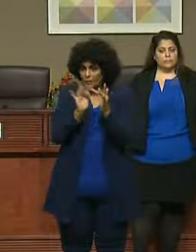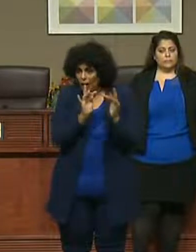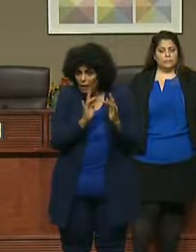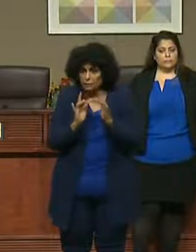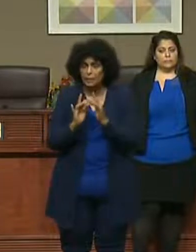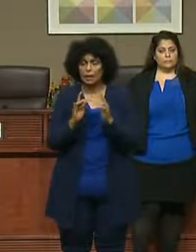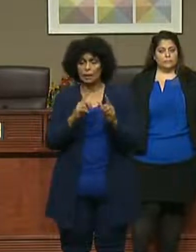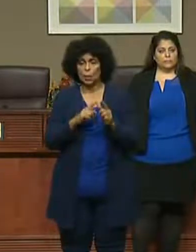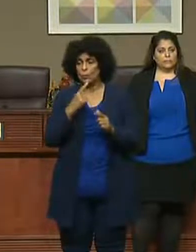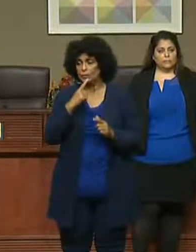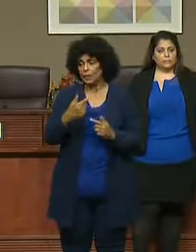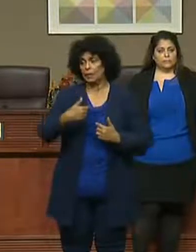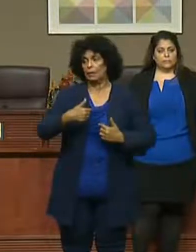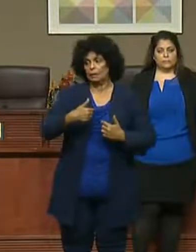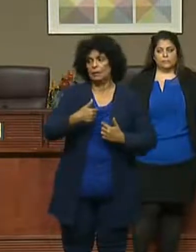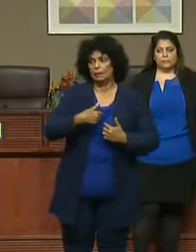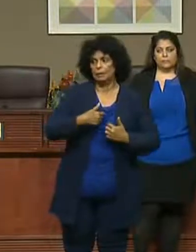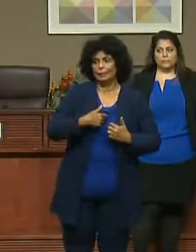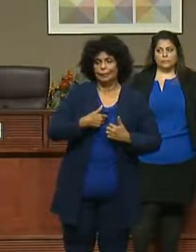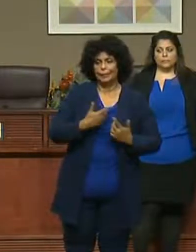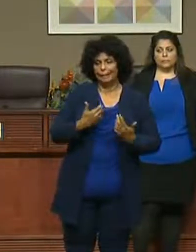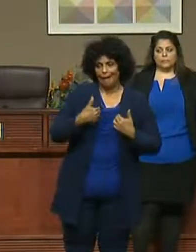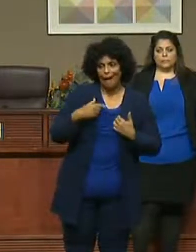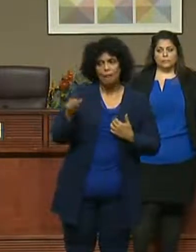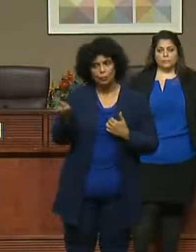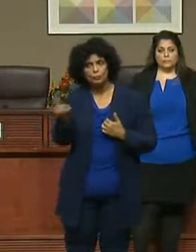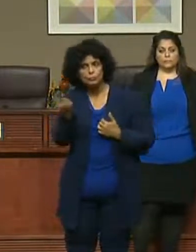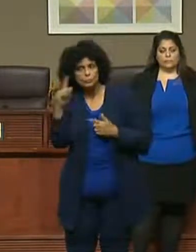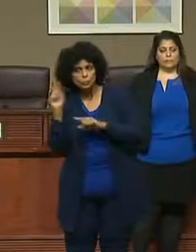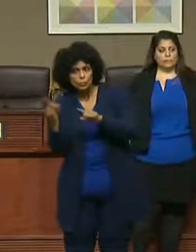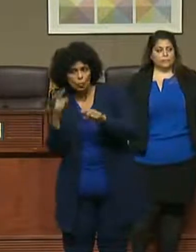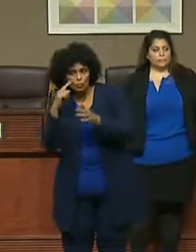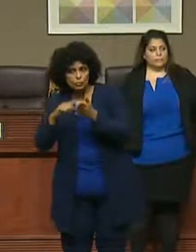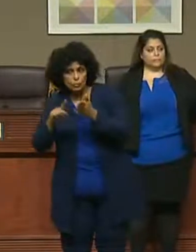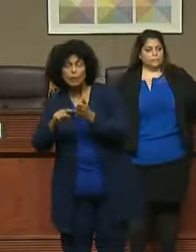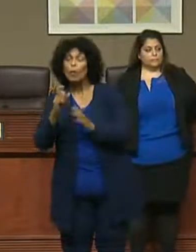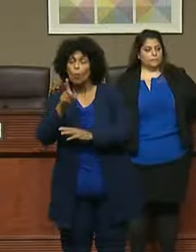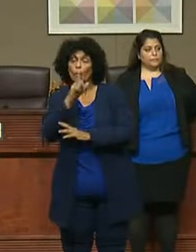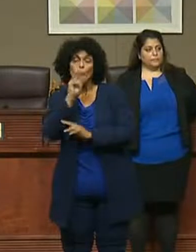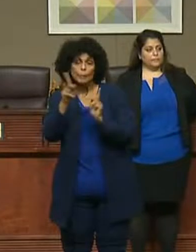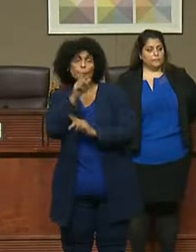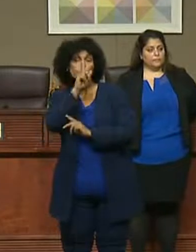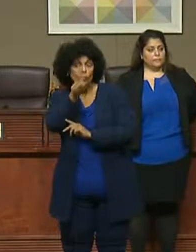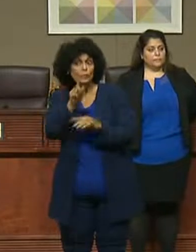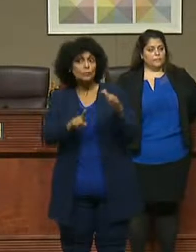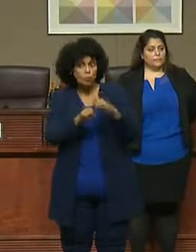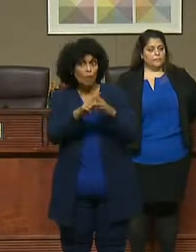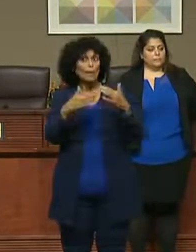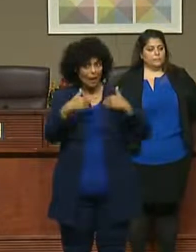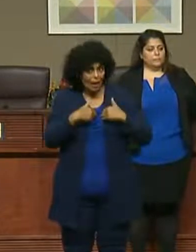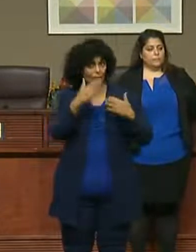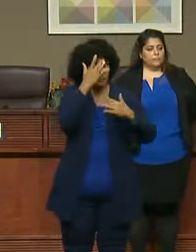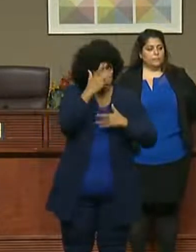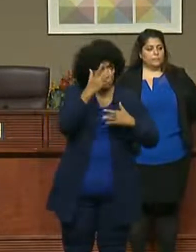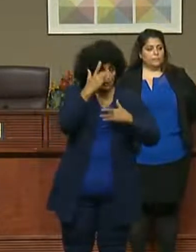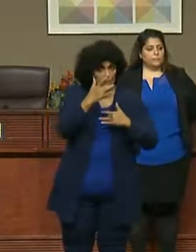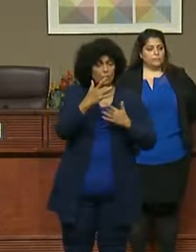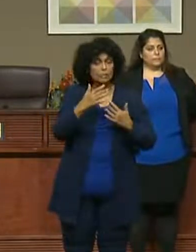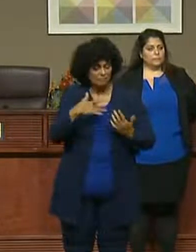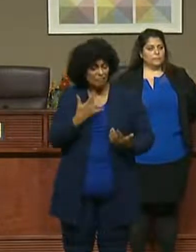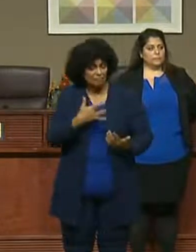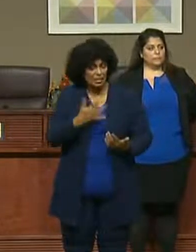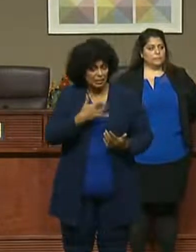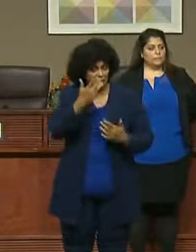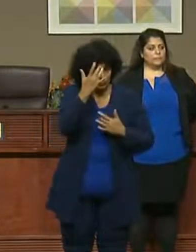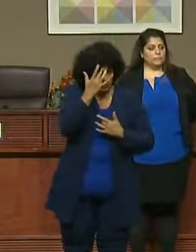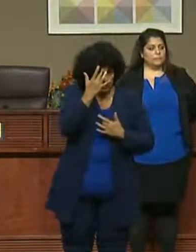know, hey, you need to go get testing, or are all these people that are coming in actually showing symptoms? Second part of that is, do you think wearing masks will be